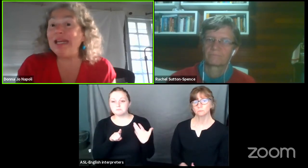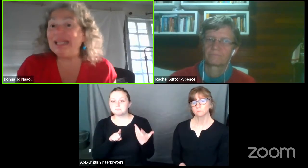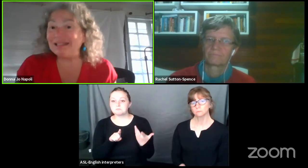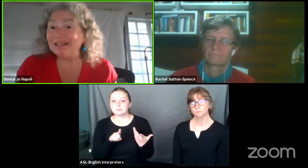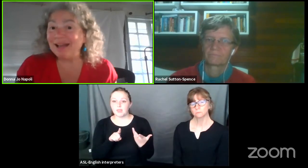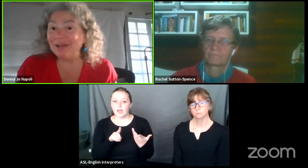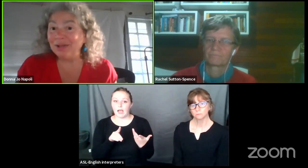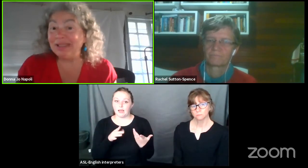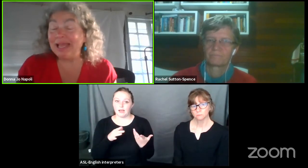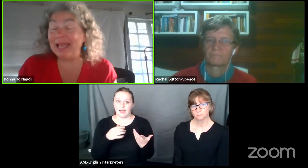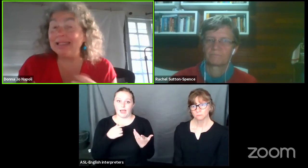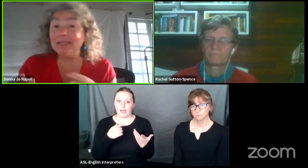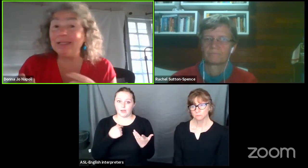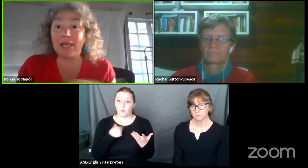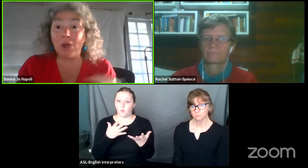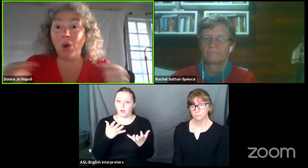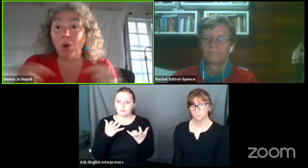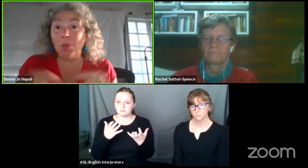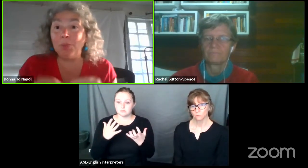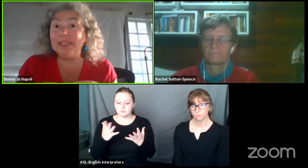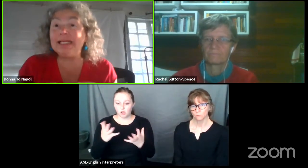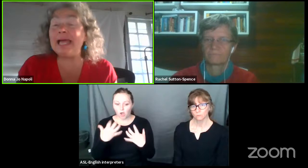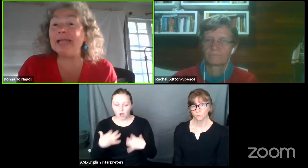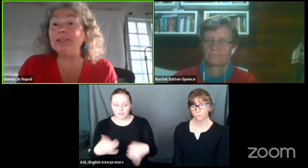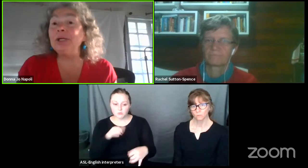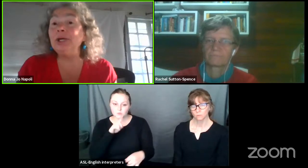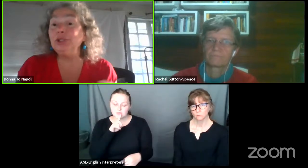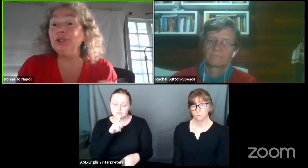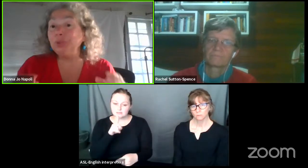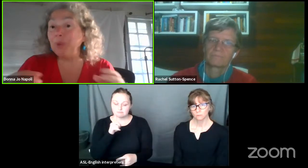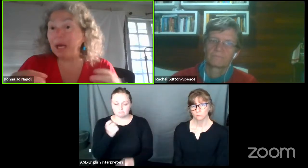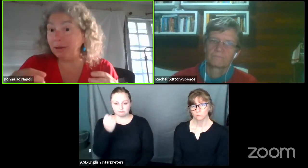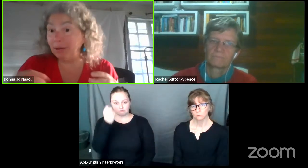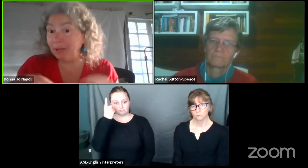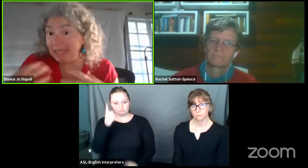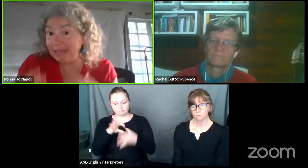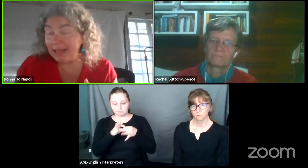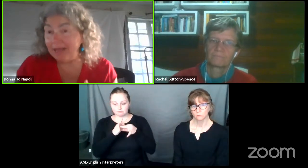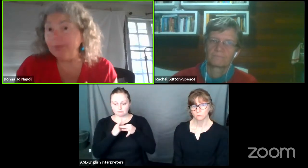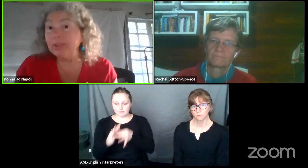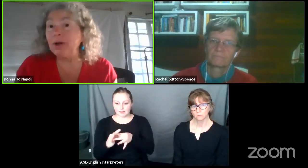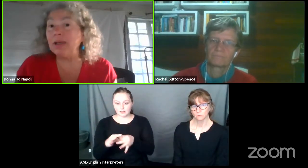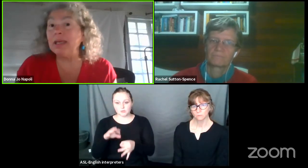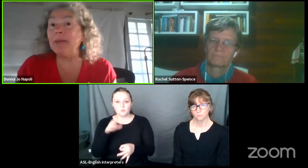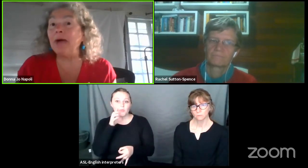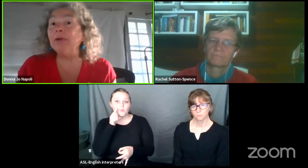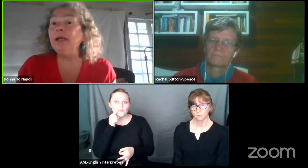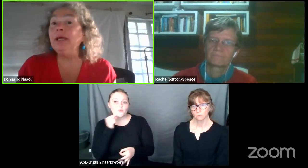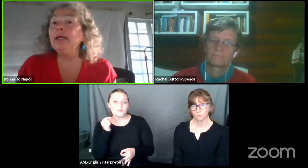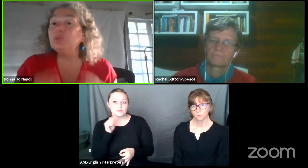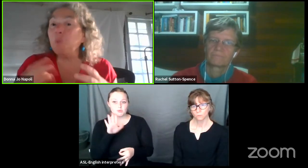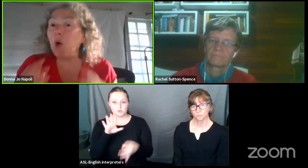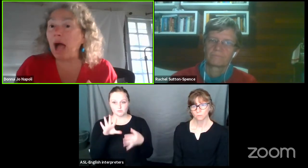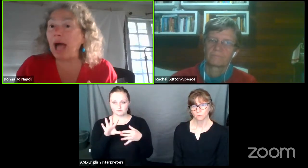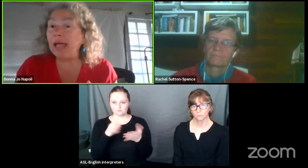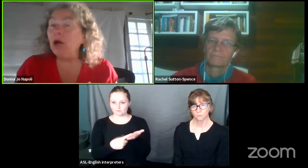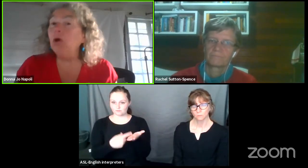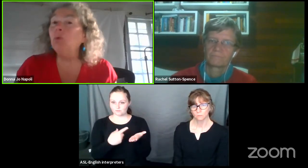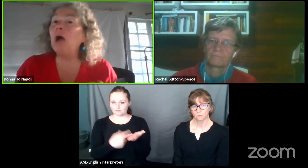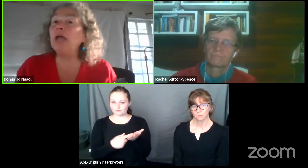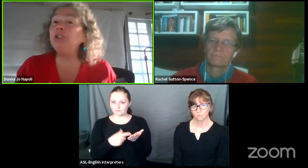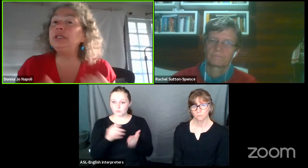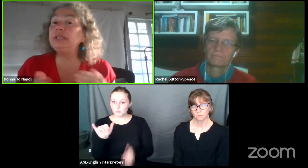our audience to understand, and what I hope would connect to what Ronice was talking about, is